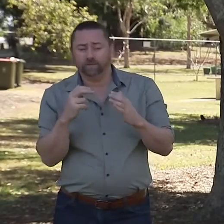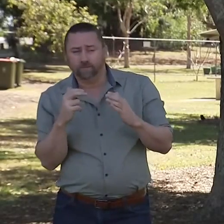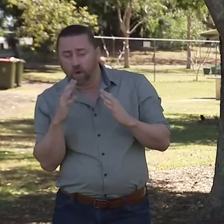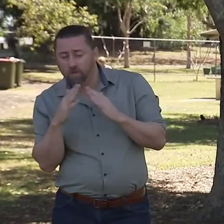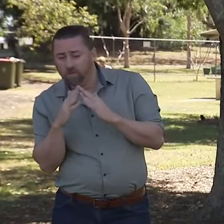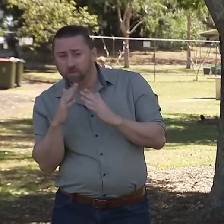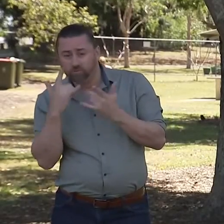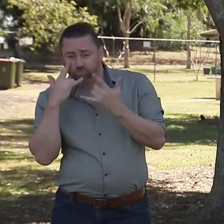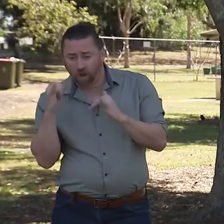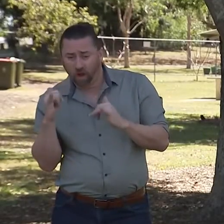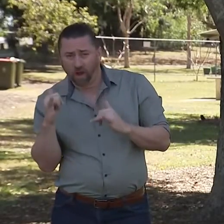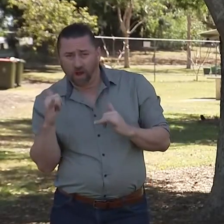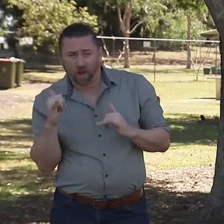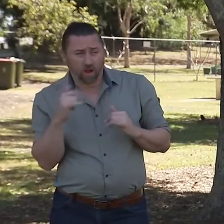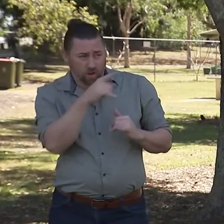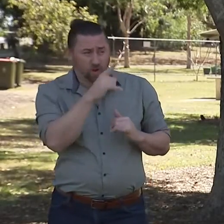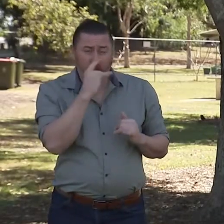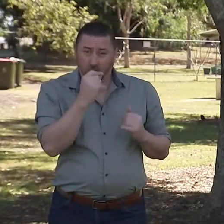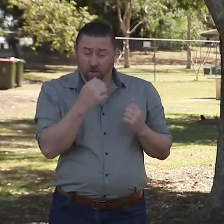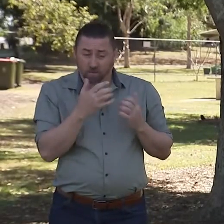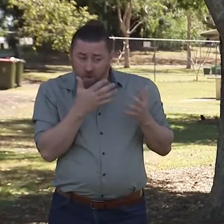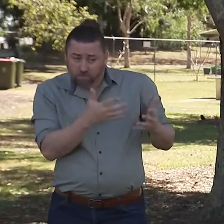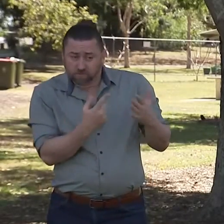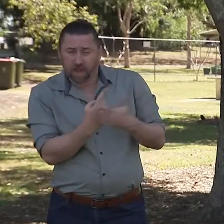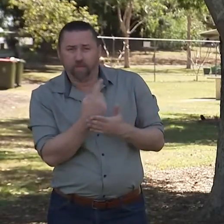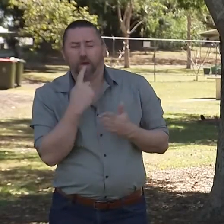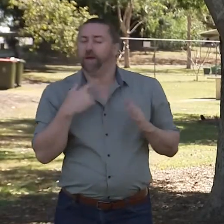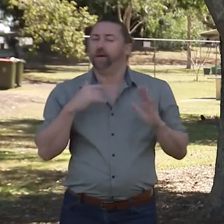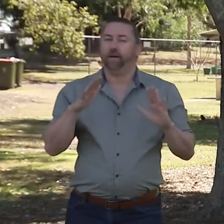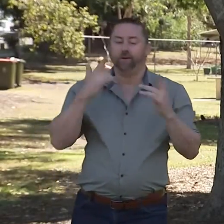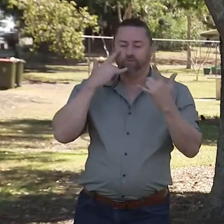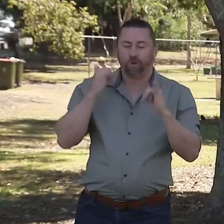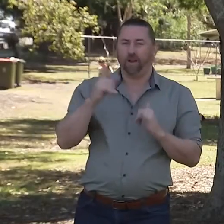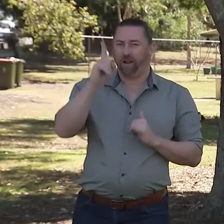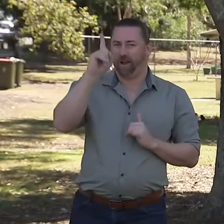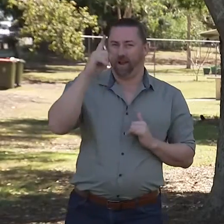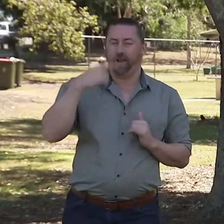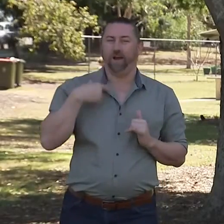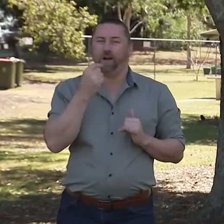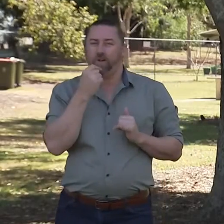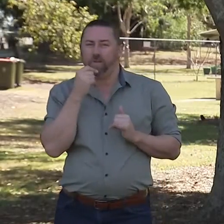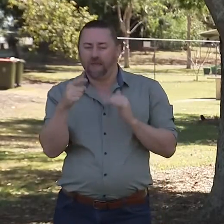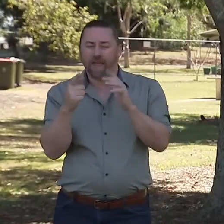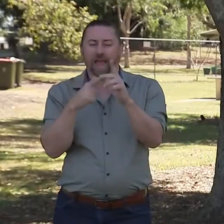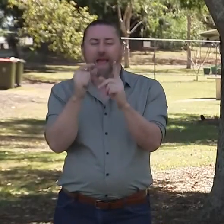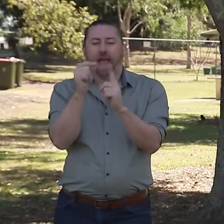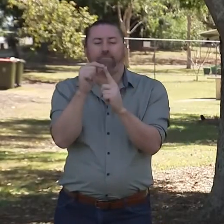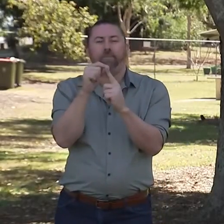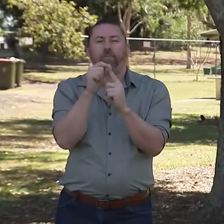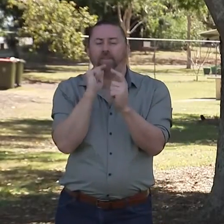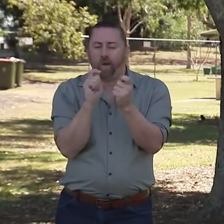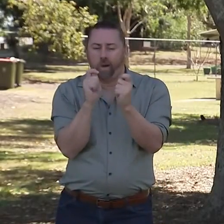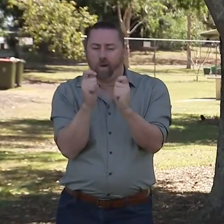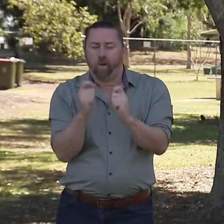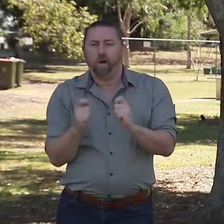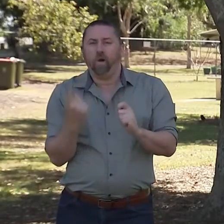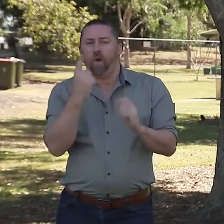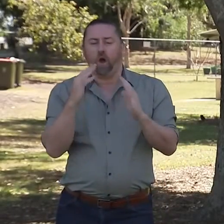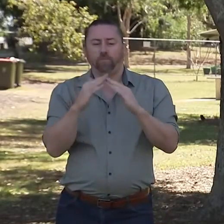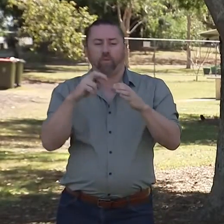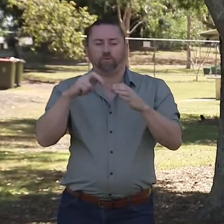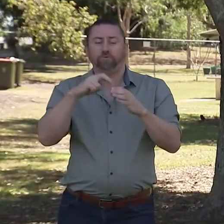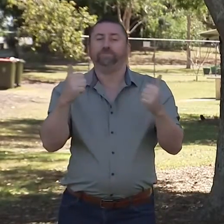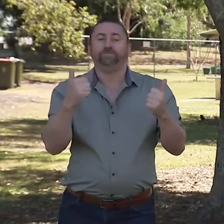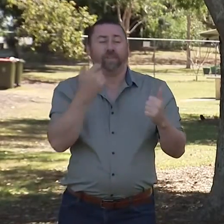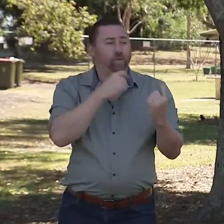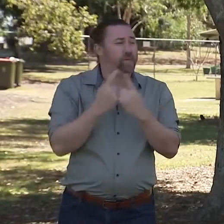We're just looking at the current trials that we've done. We just want to tweak that app a little bit more. There are a few things we want to do.